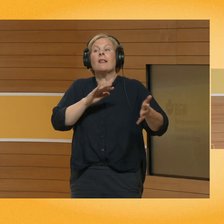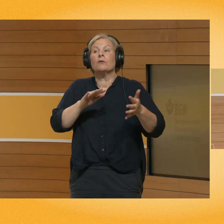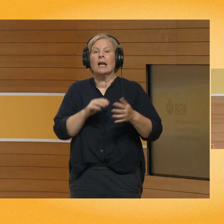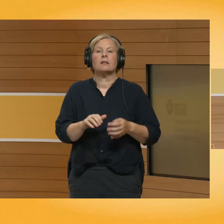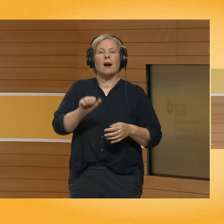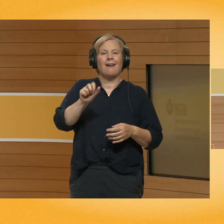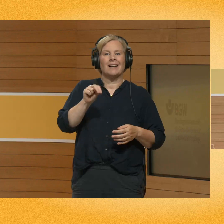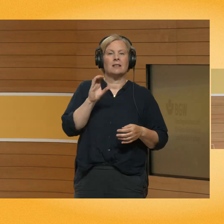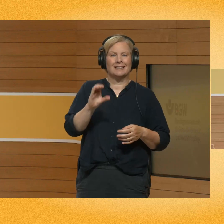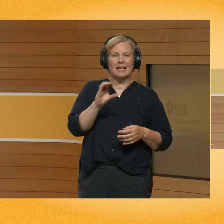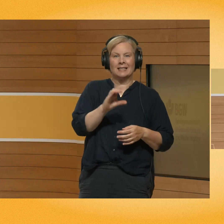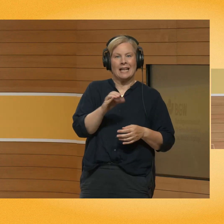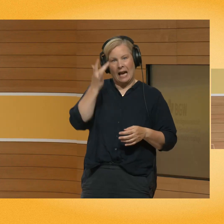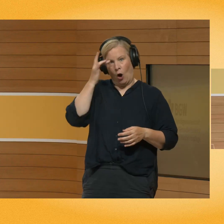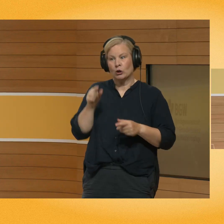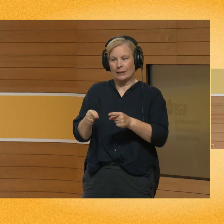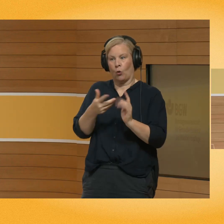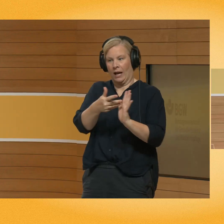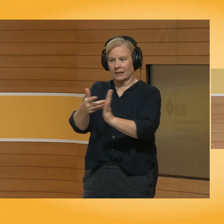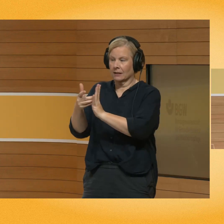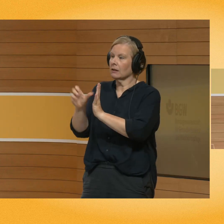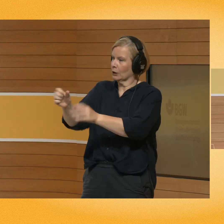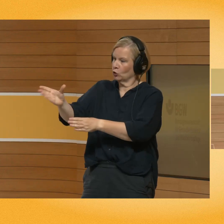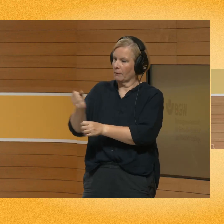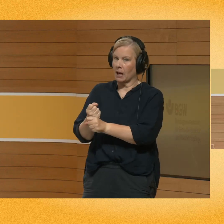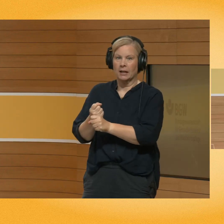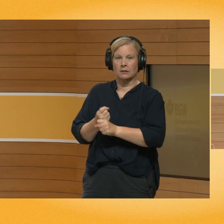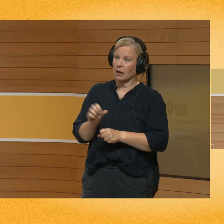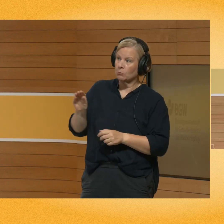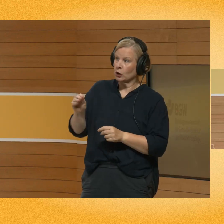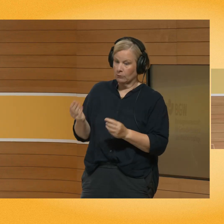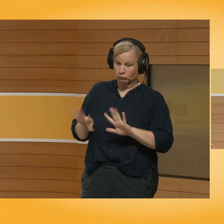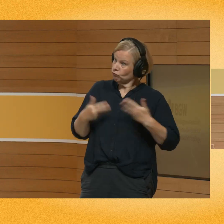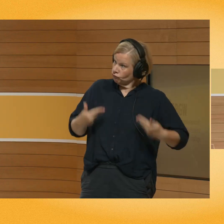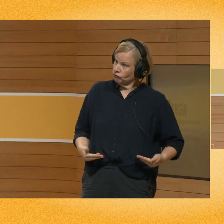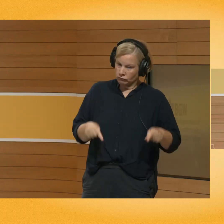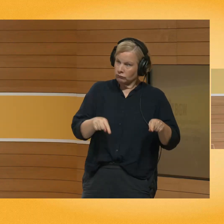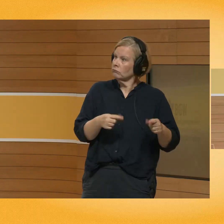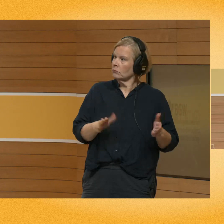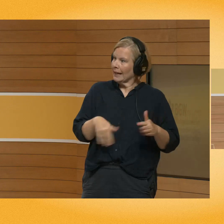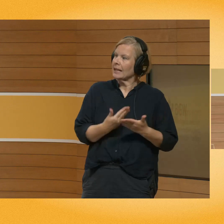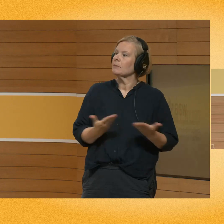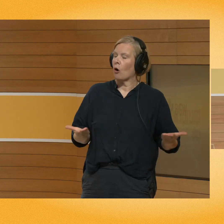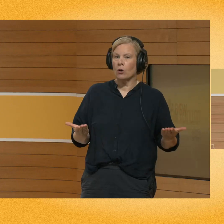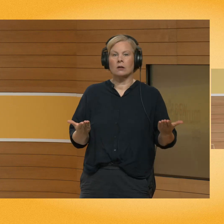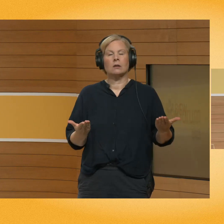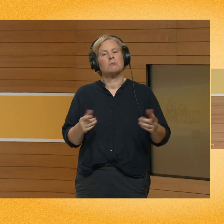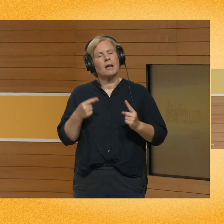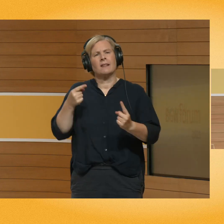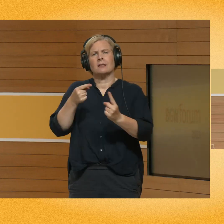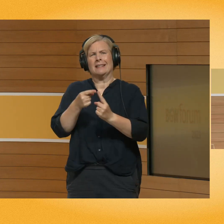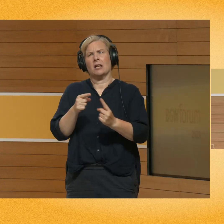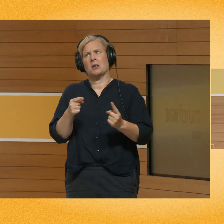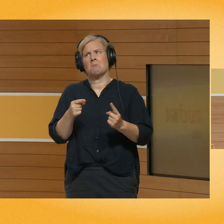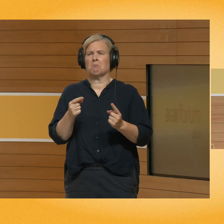hi. So it's a goal maybe for the next 10 years, but it's not